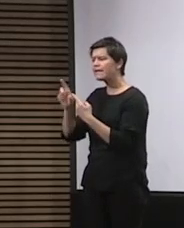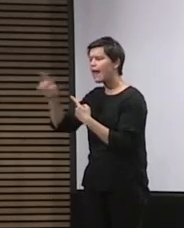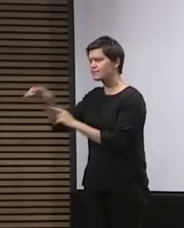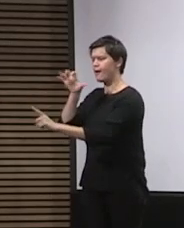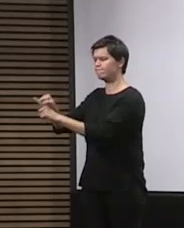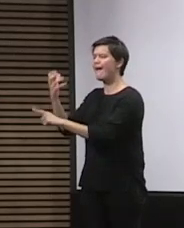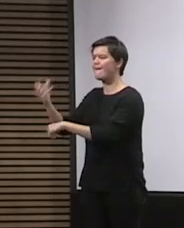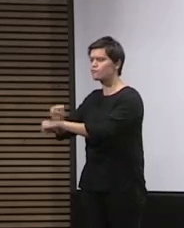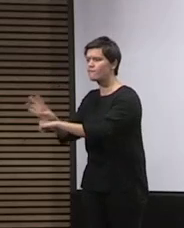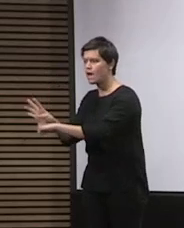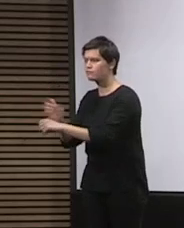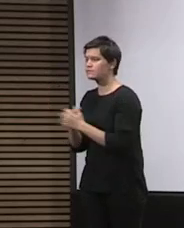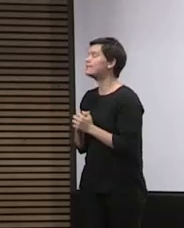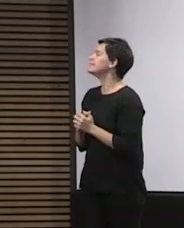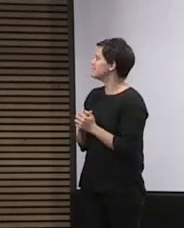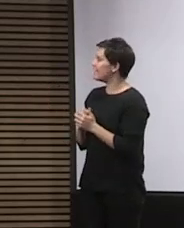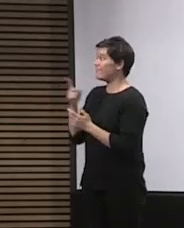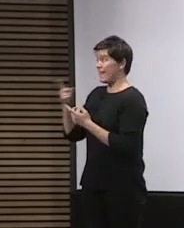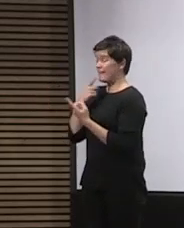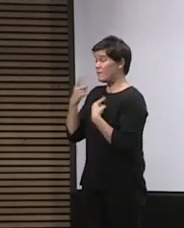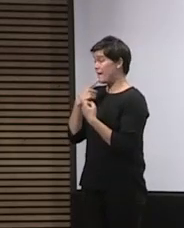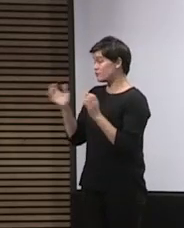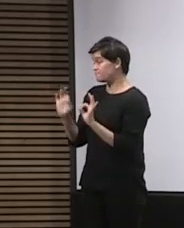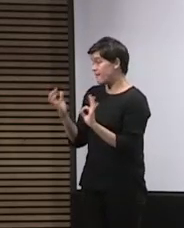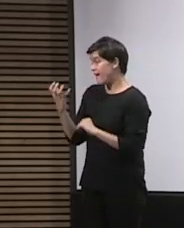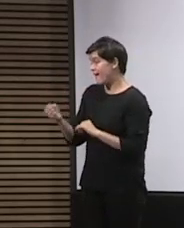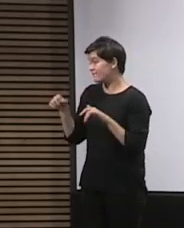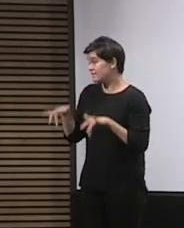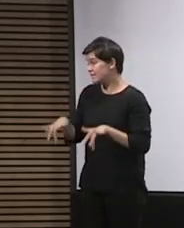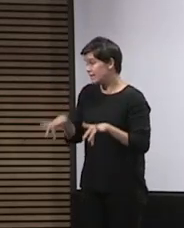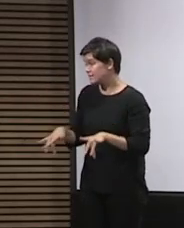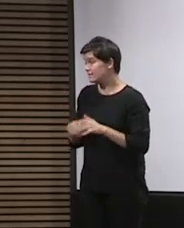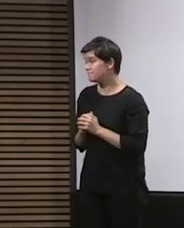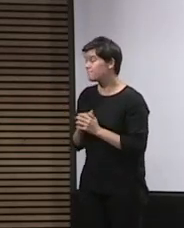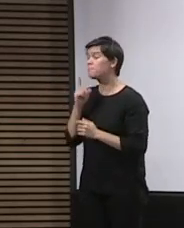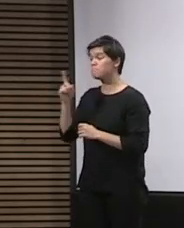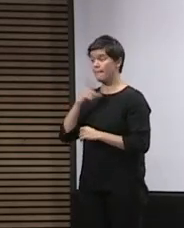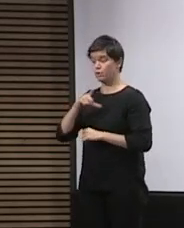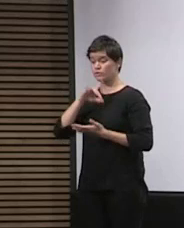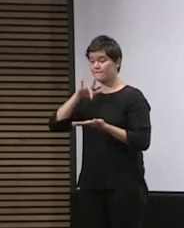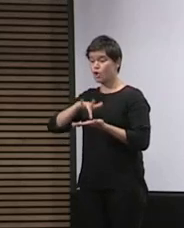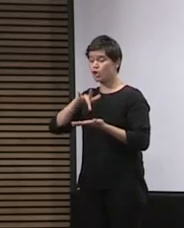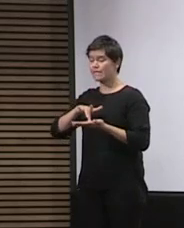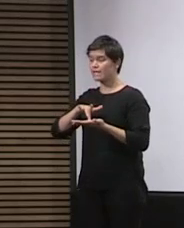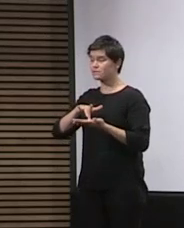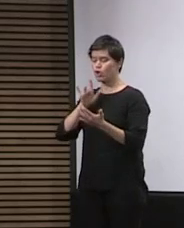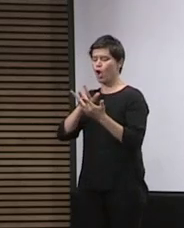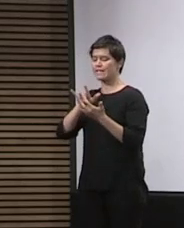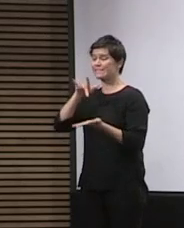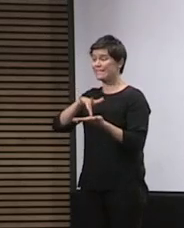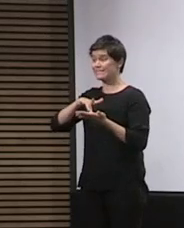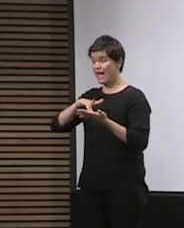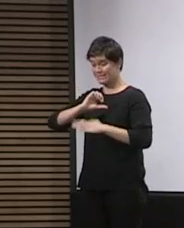our contact tracing centre, as that new one is being stood up, we will have a better ability to be able to have that